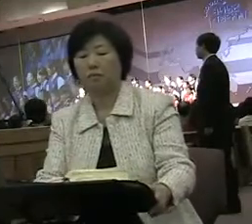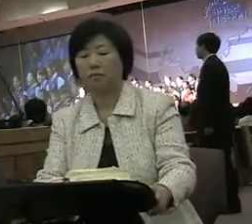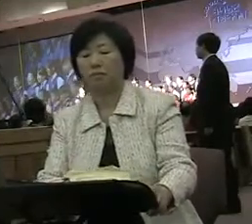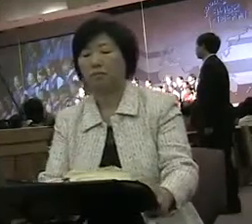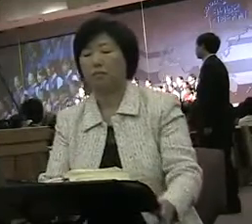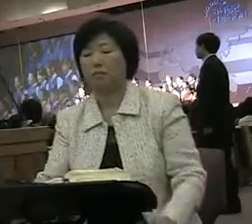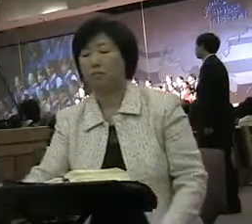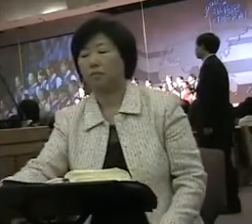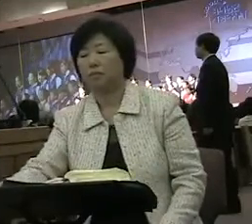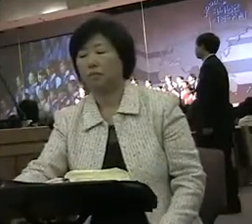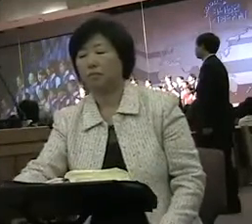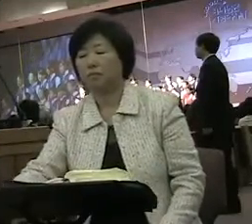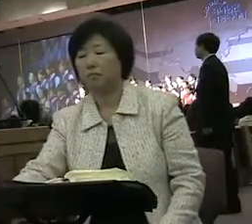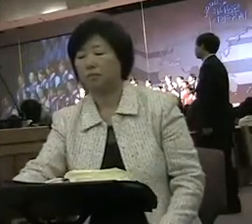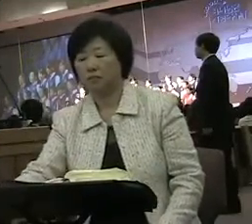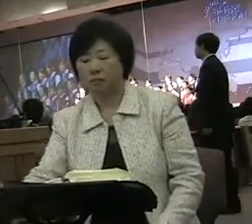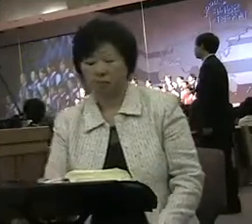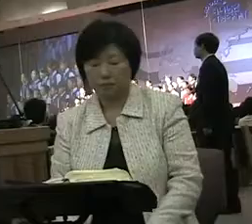real.